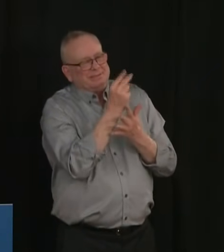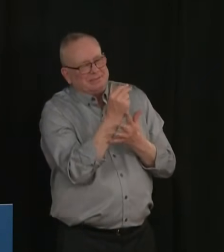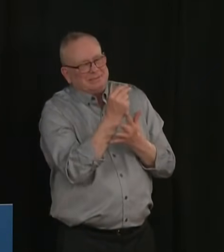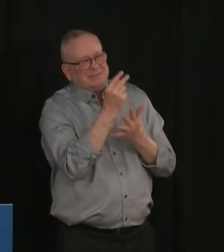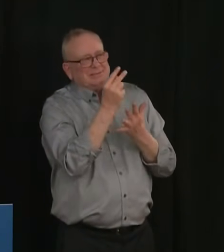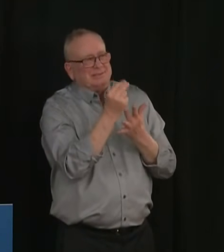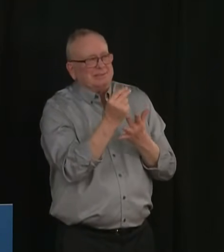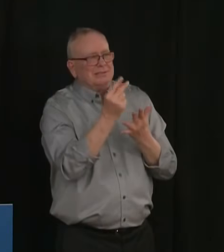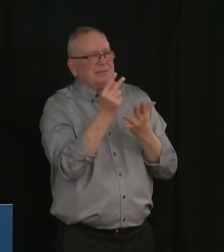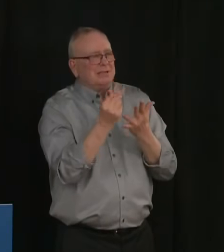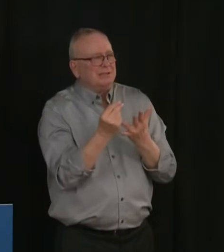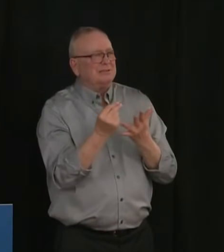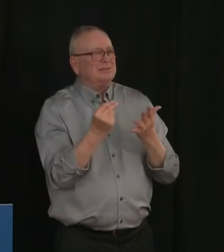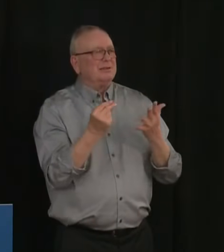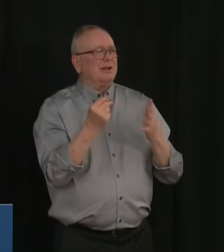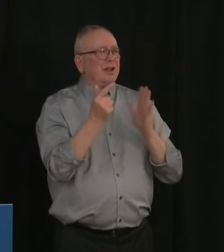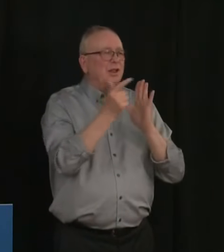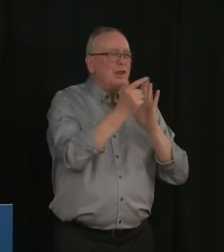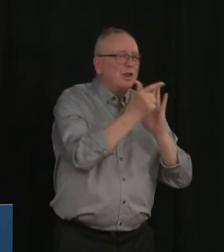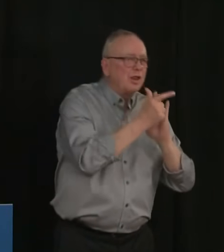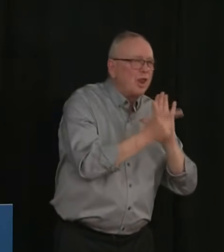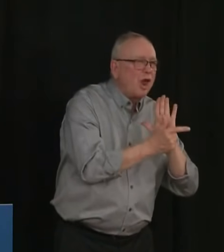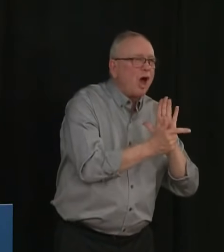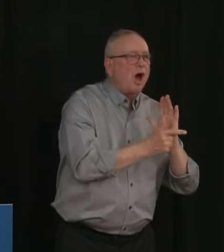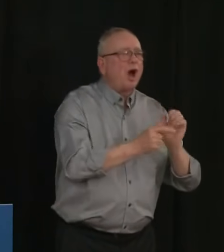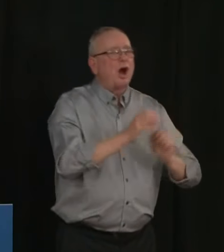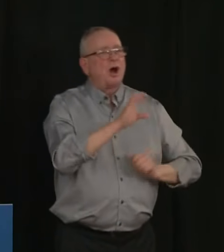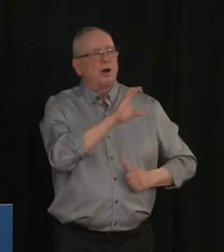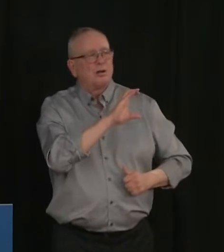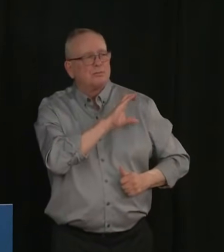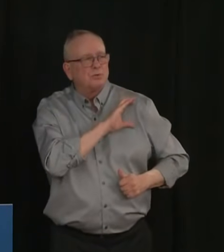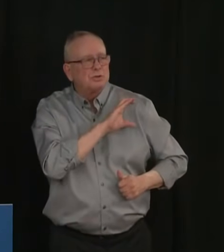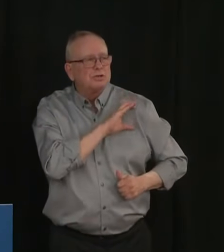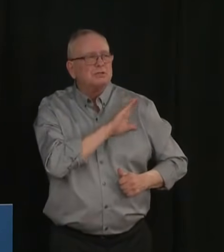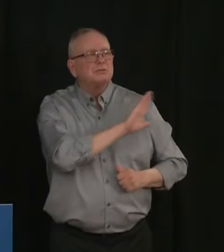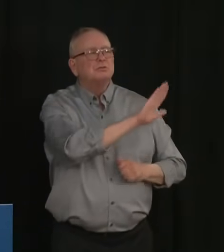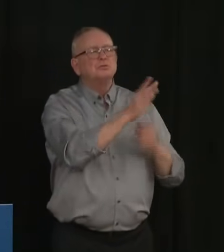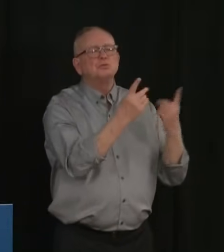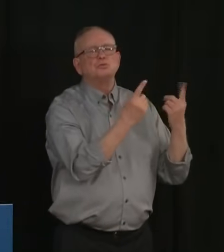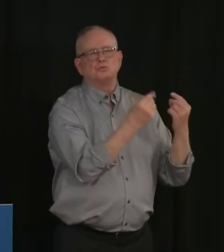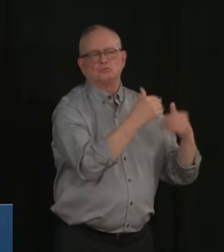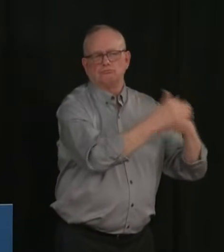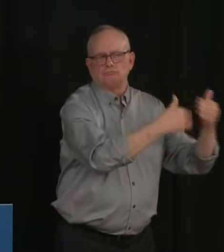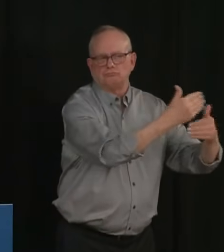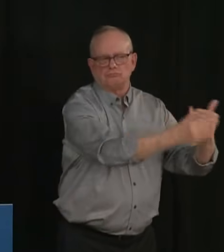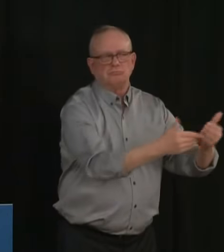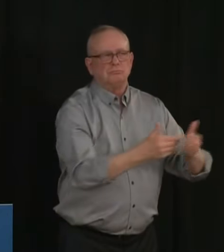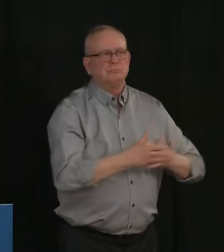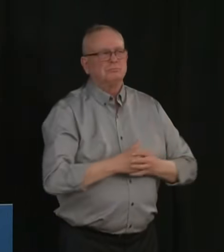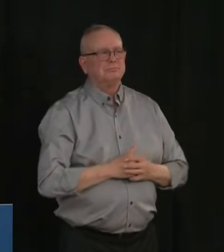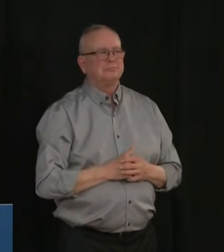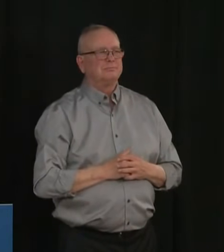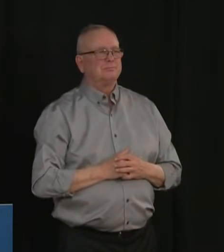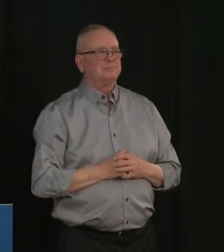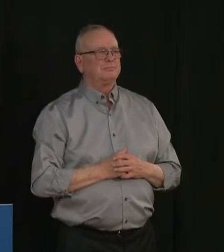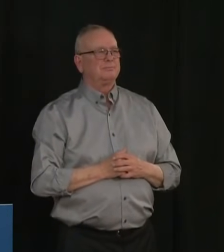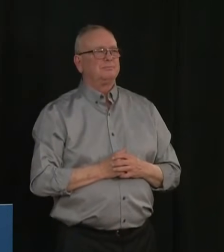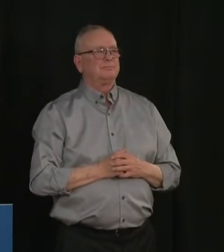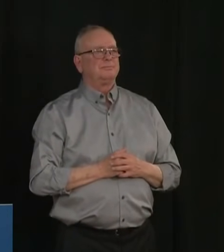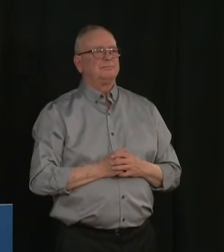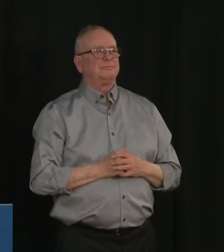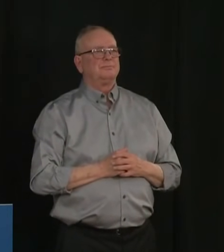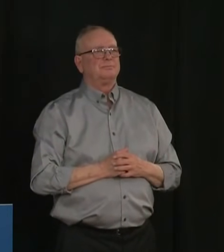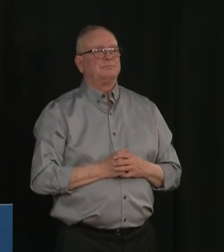law enforcement officials have at their disposal. And again, it's not, I think, in all of our